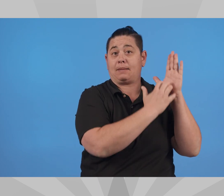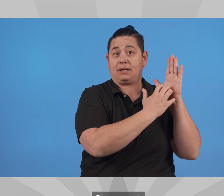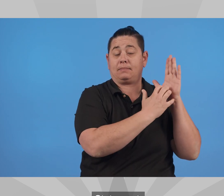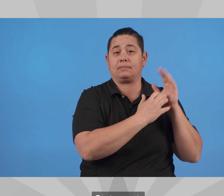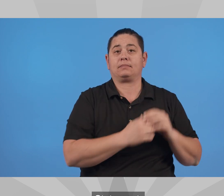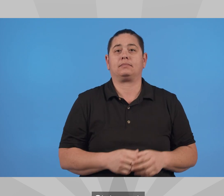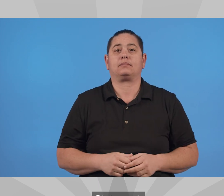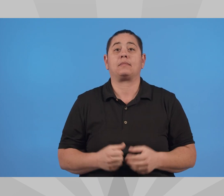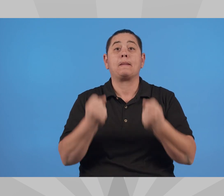Statement.